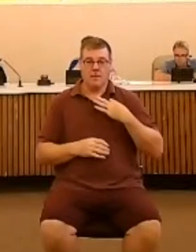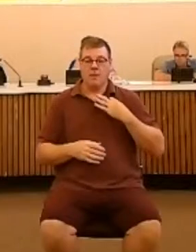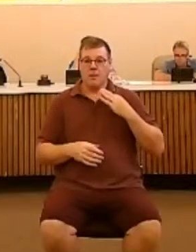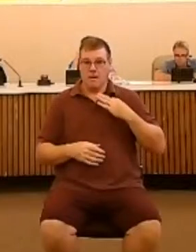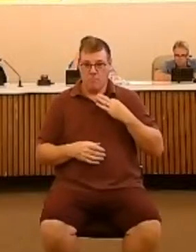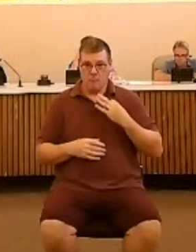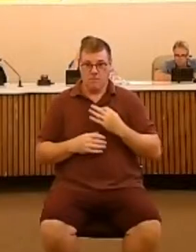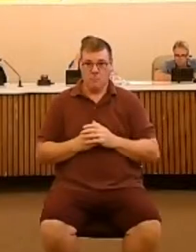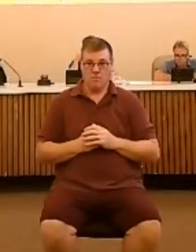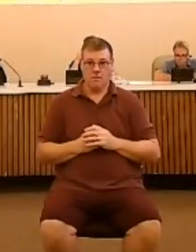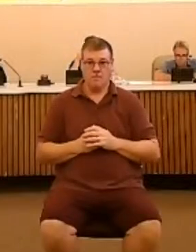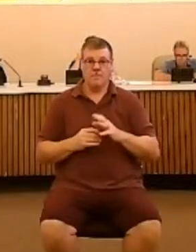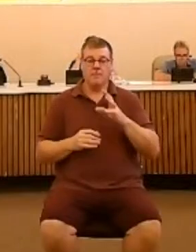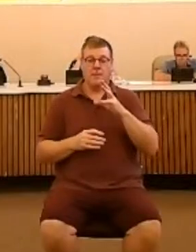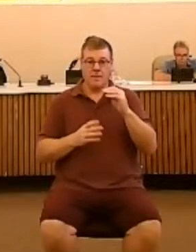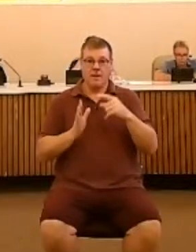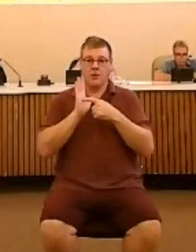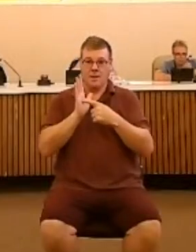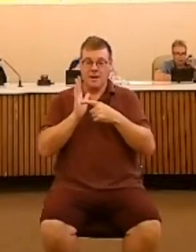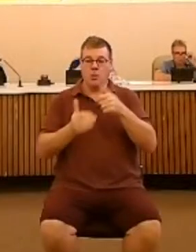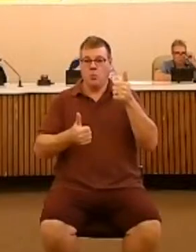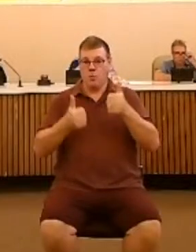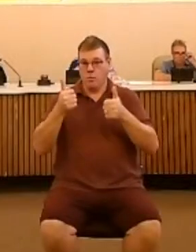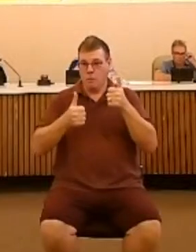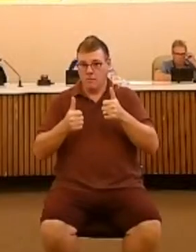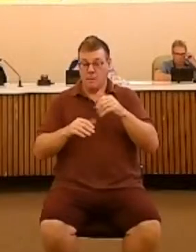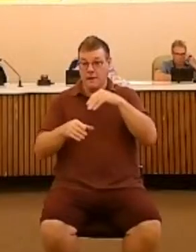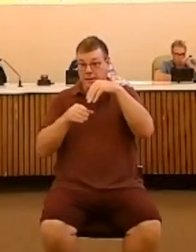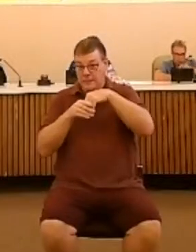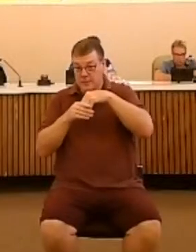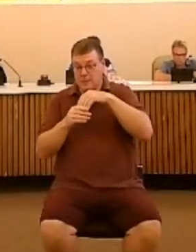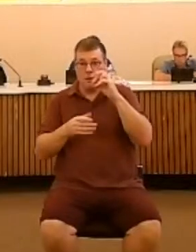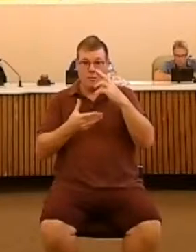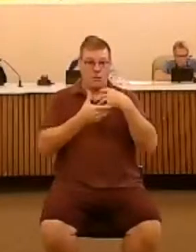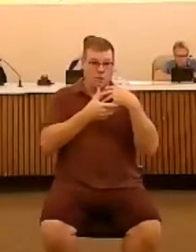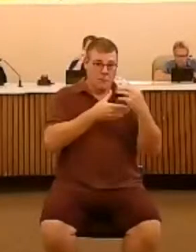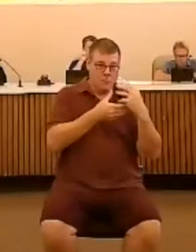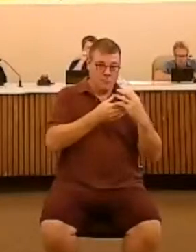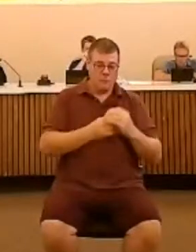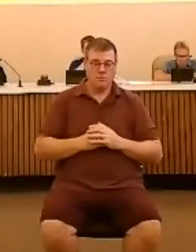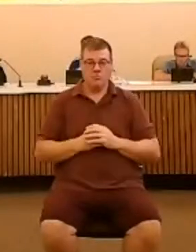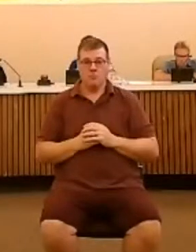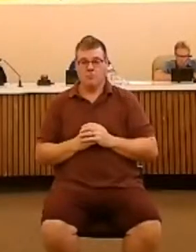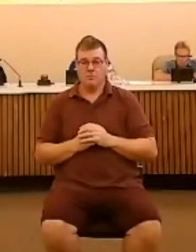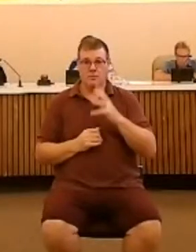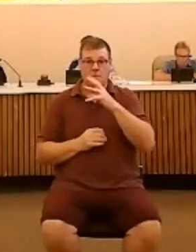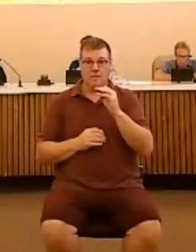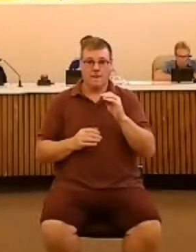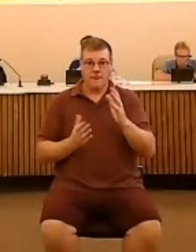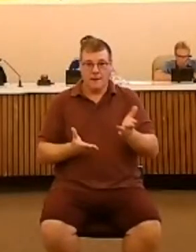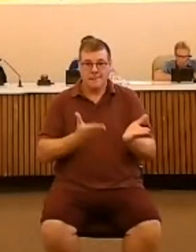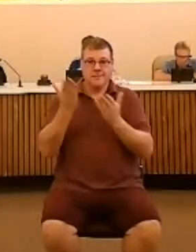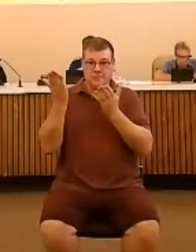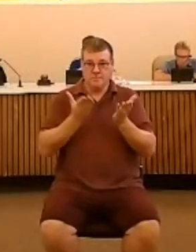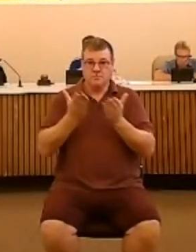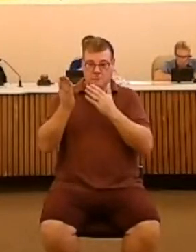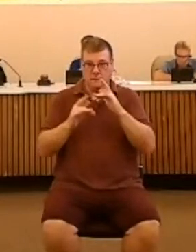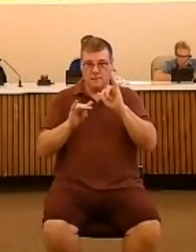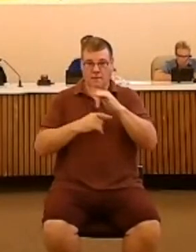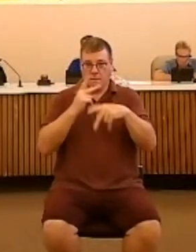application that, you know, indicates whether it's gonna be indoor dining, outdoor dining, takeout, that type of